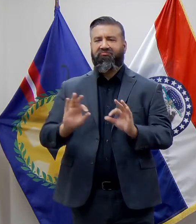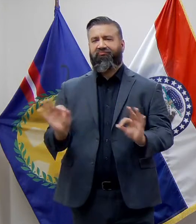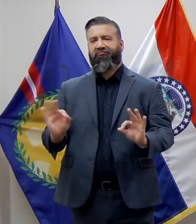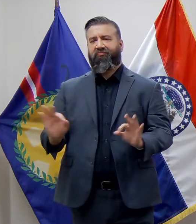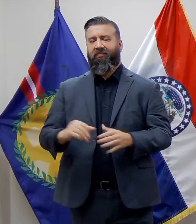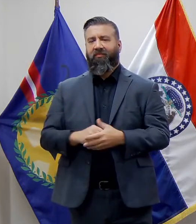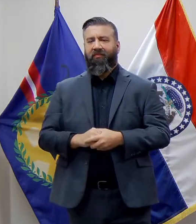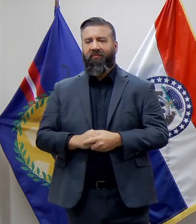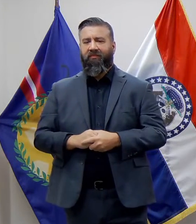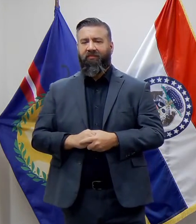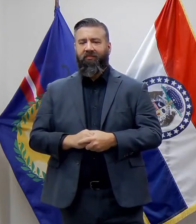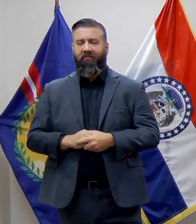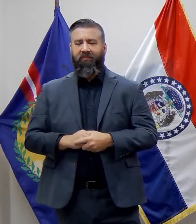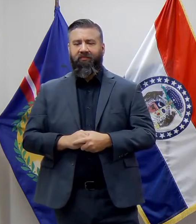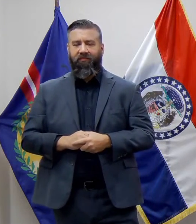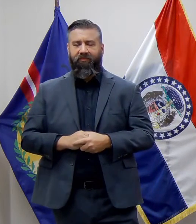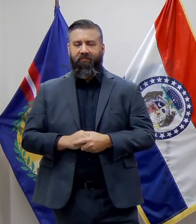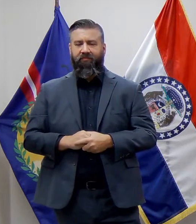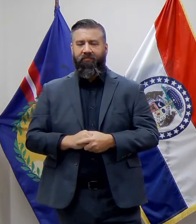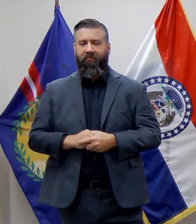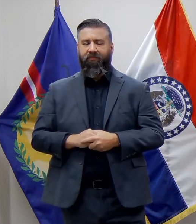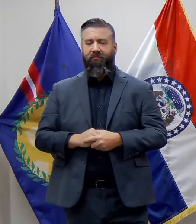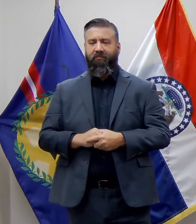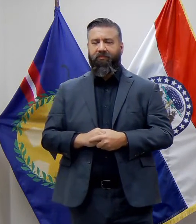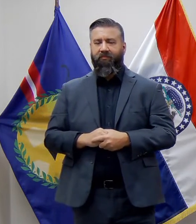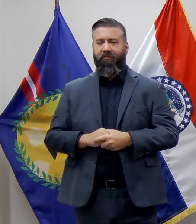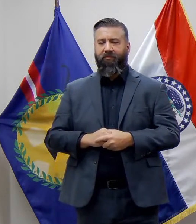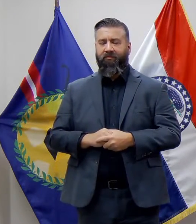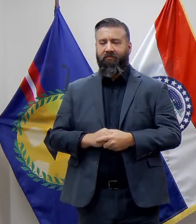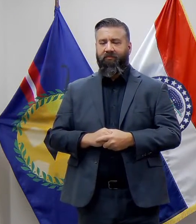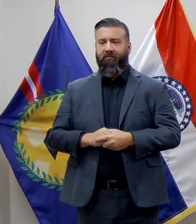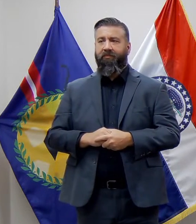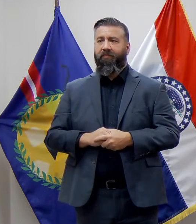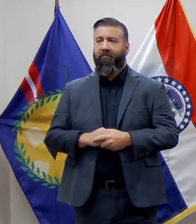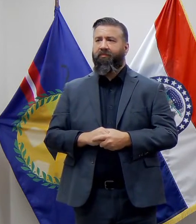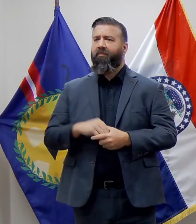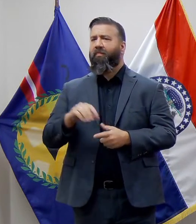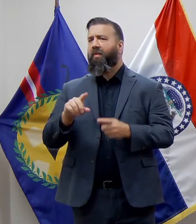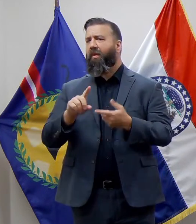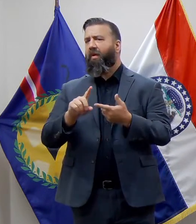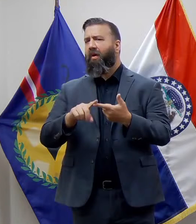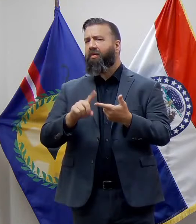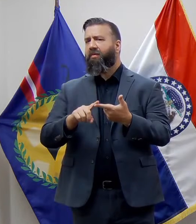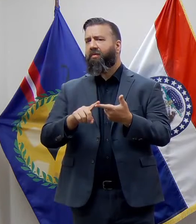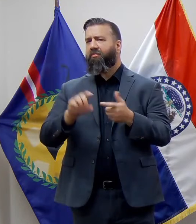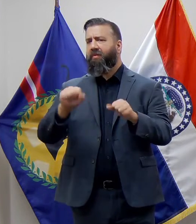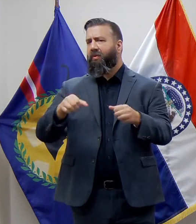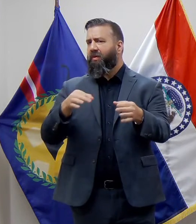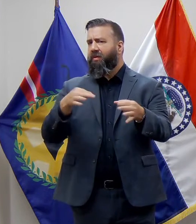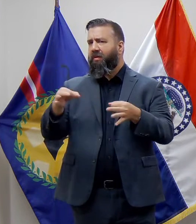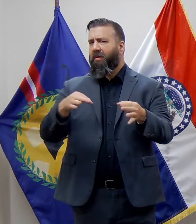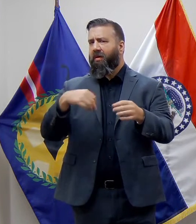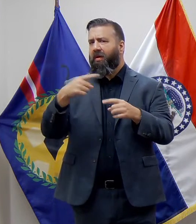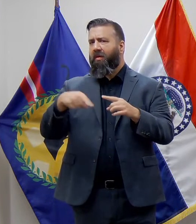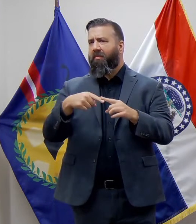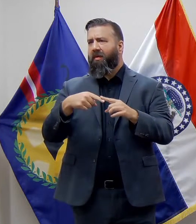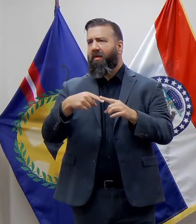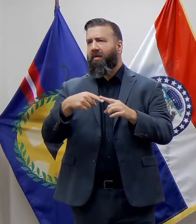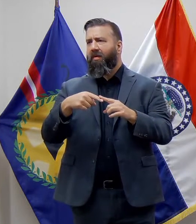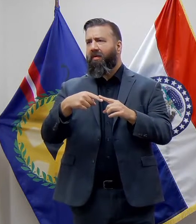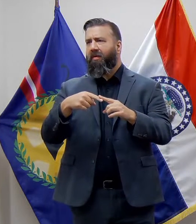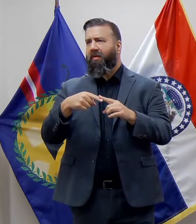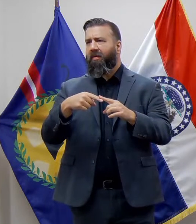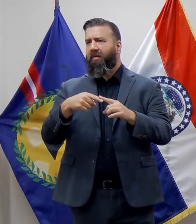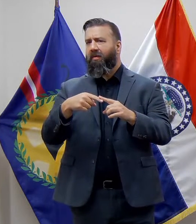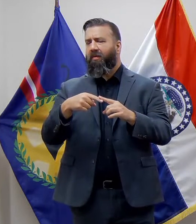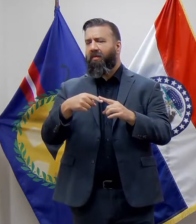all of the interest in vaccinations. I was also going to ask, can you speak to about the demand that you've seen at the